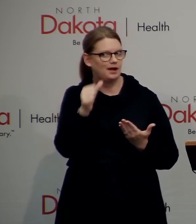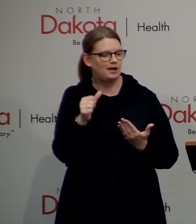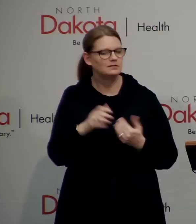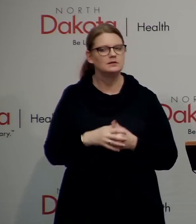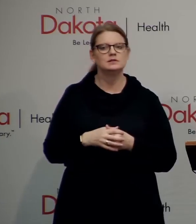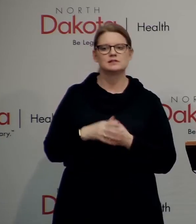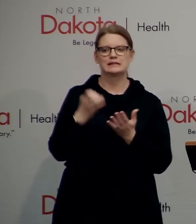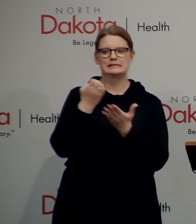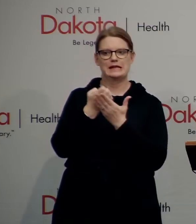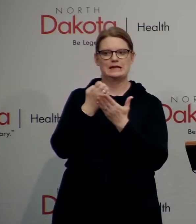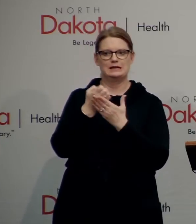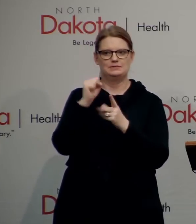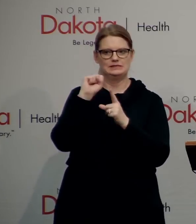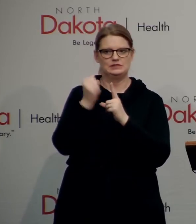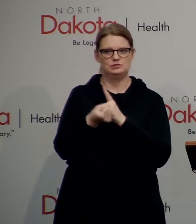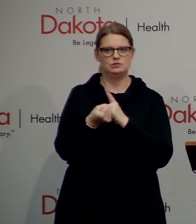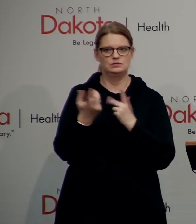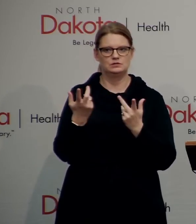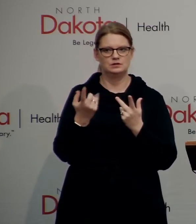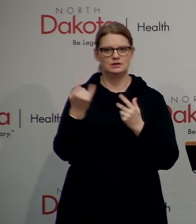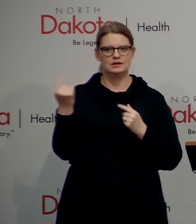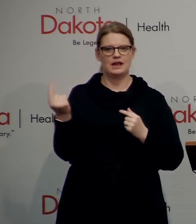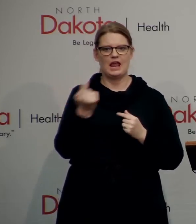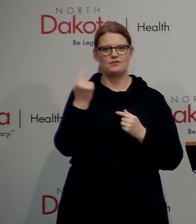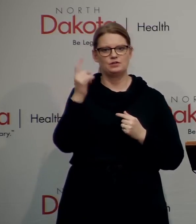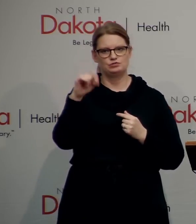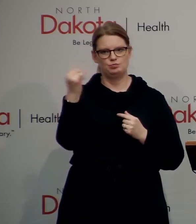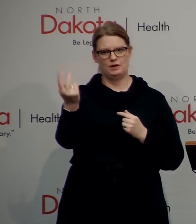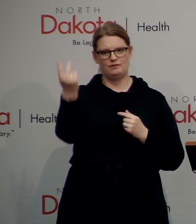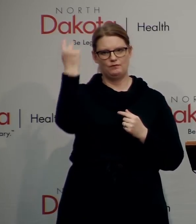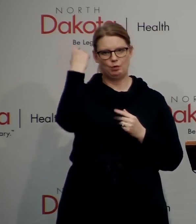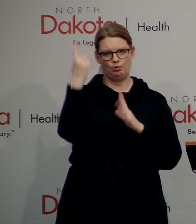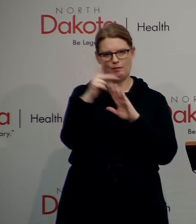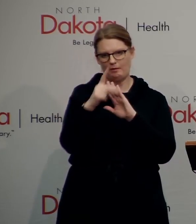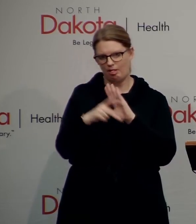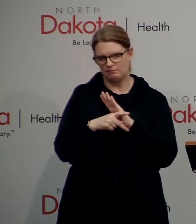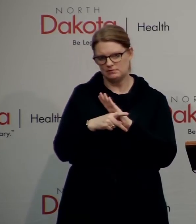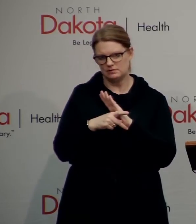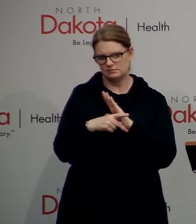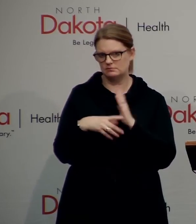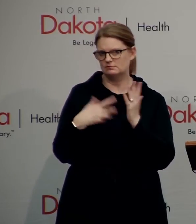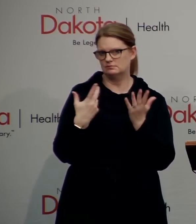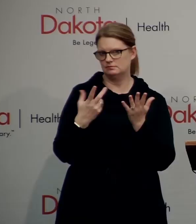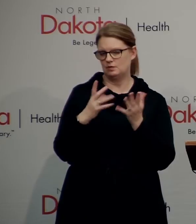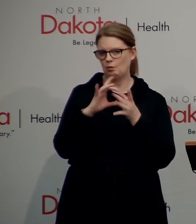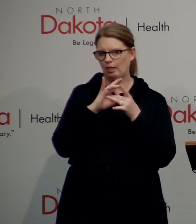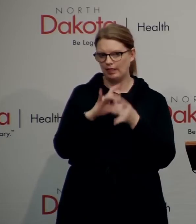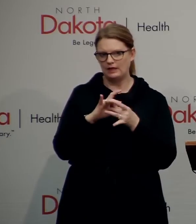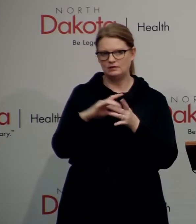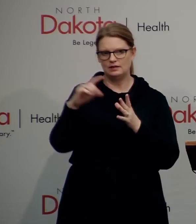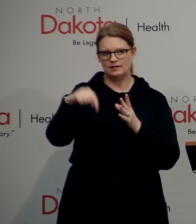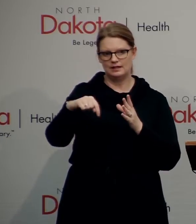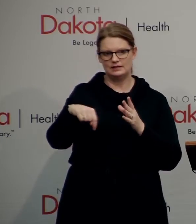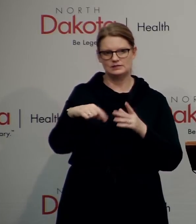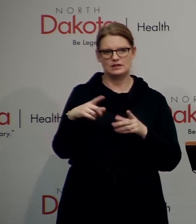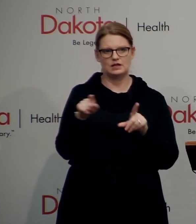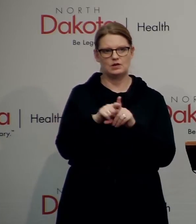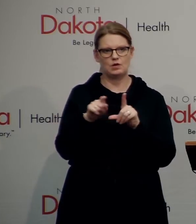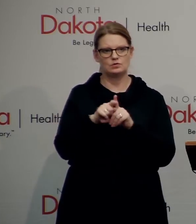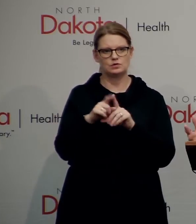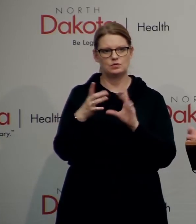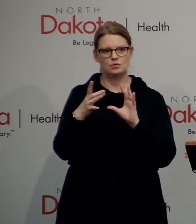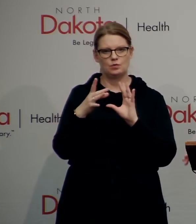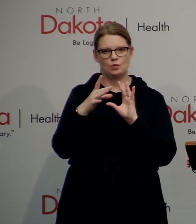this economic circumstances should cause everybody to review their policies related to this and related